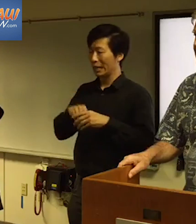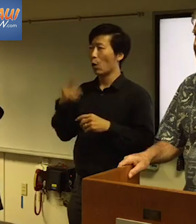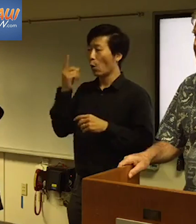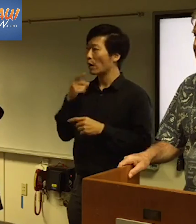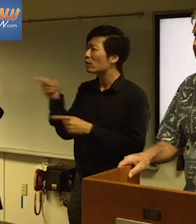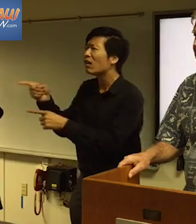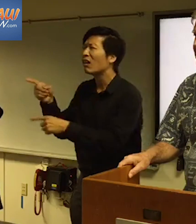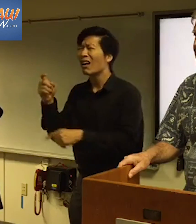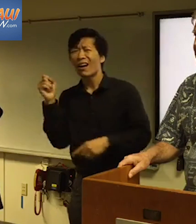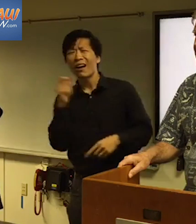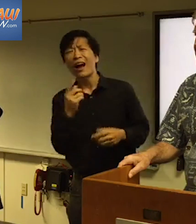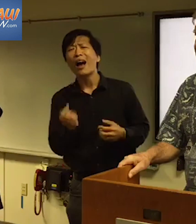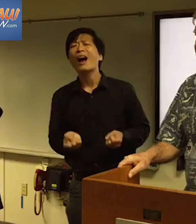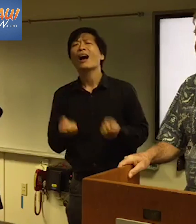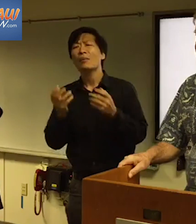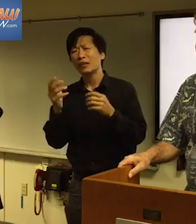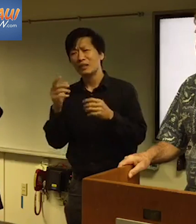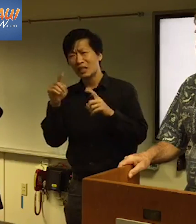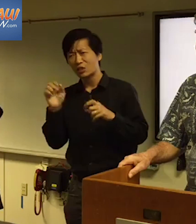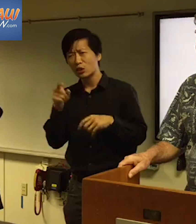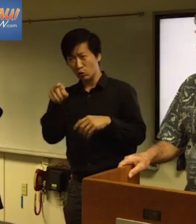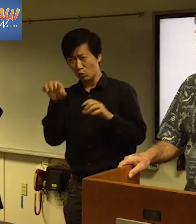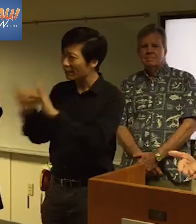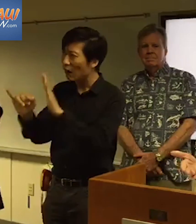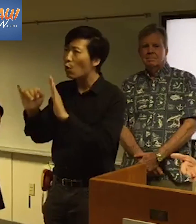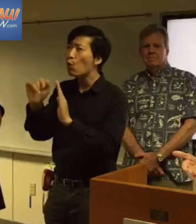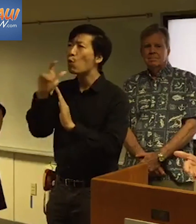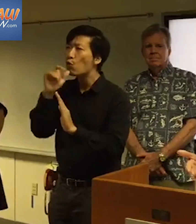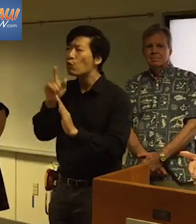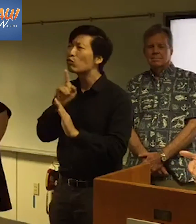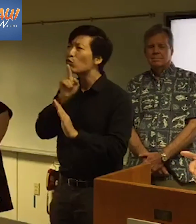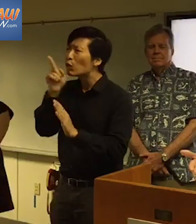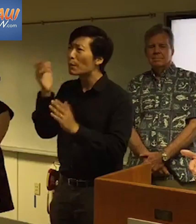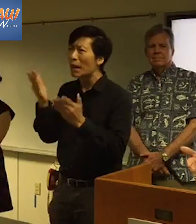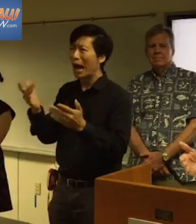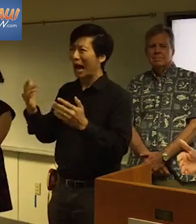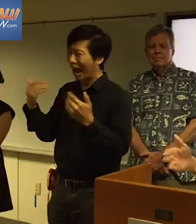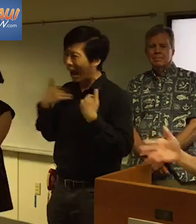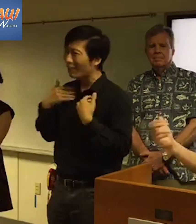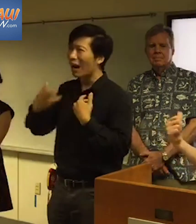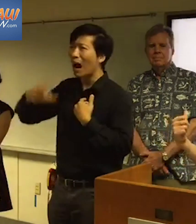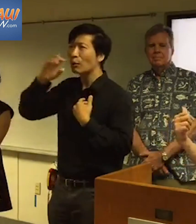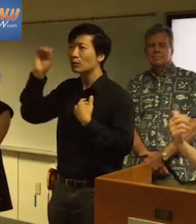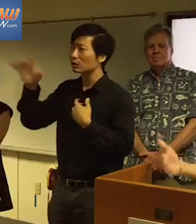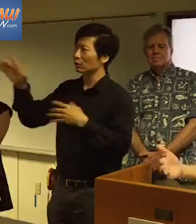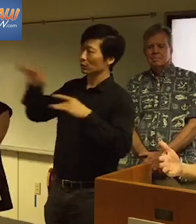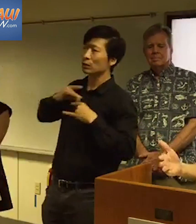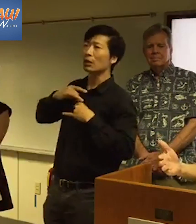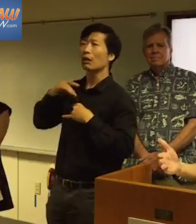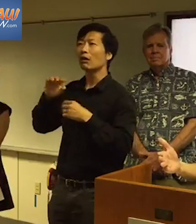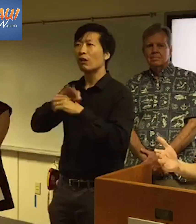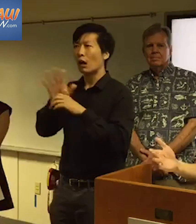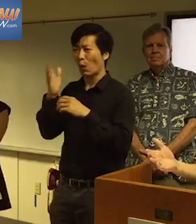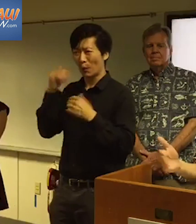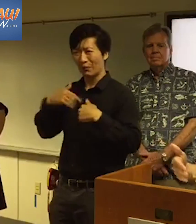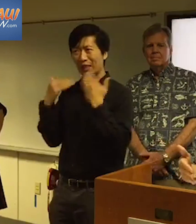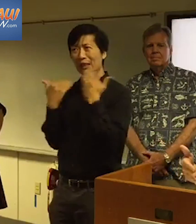on another island, just so people who maybe have been in contact understanding and